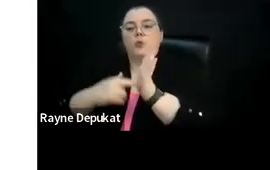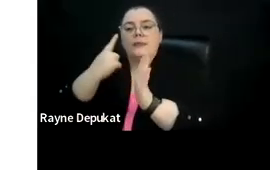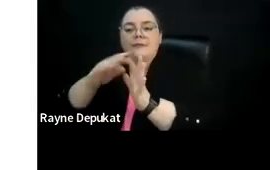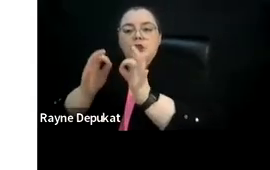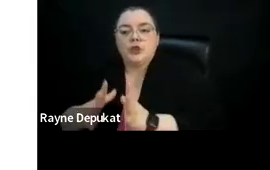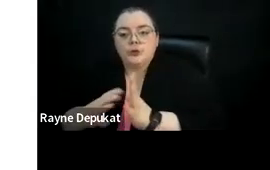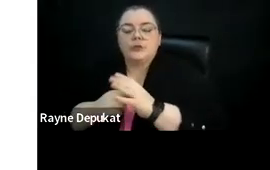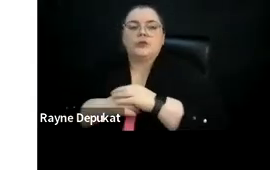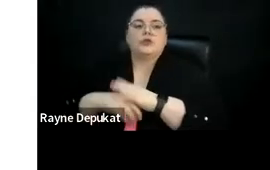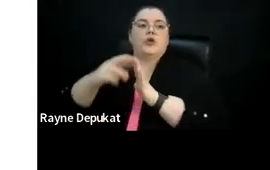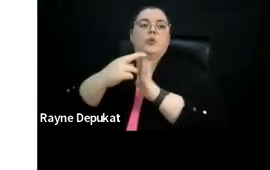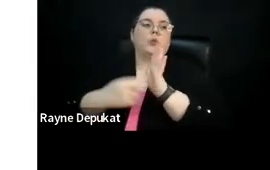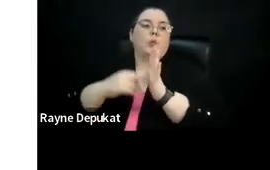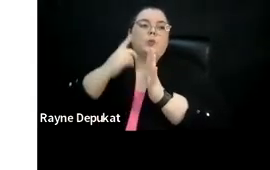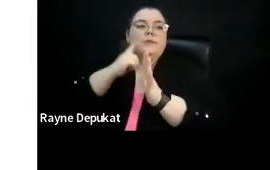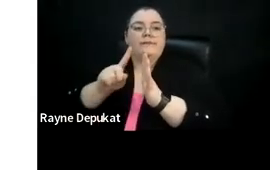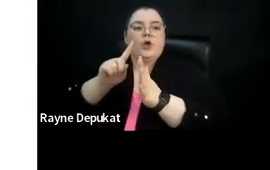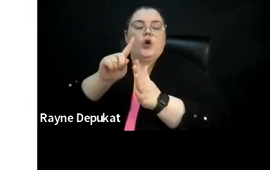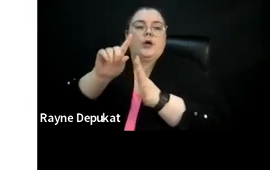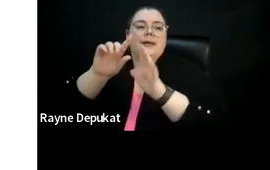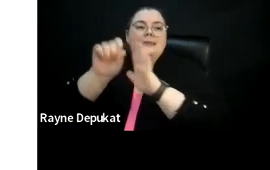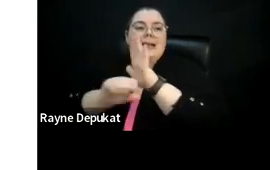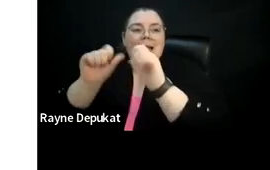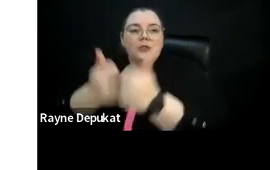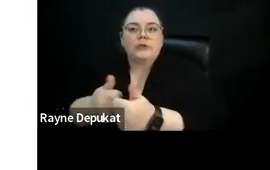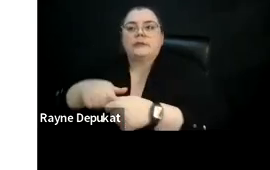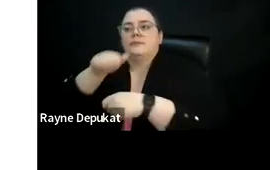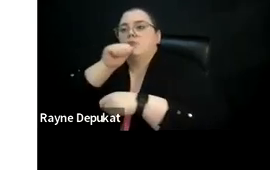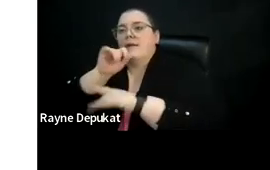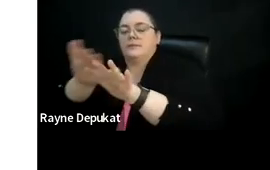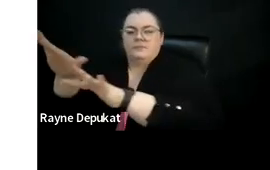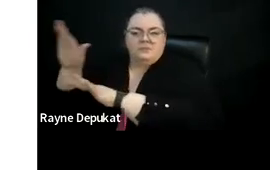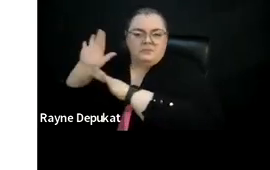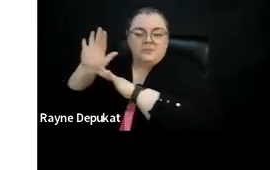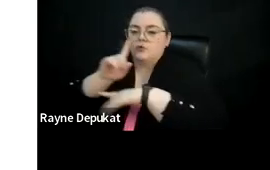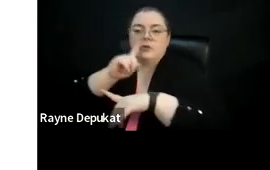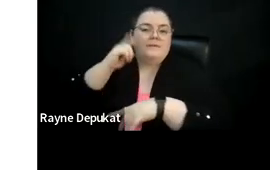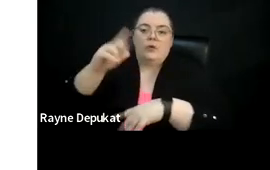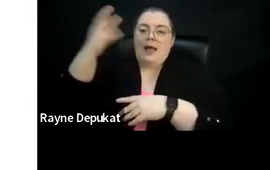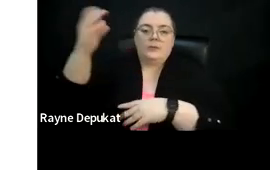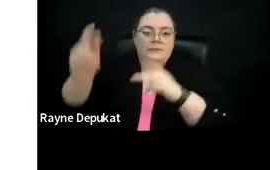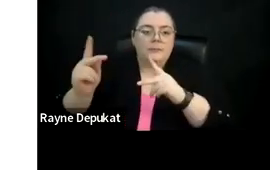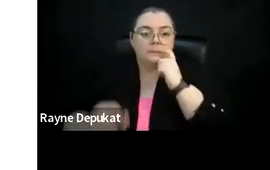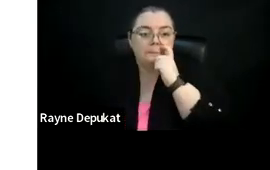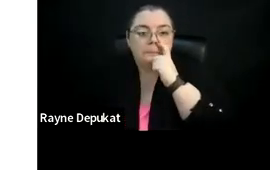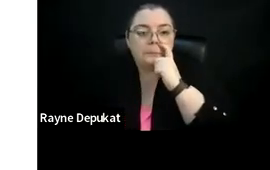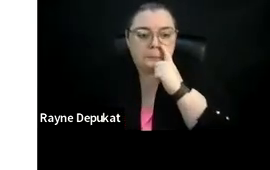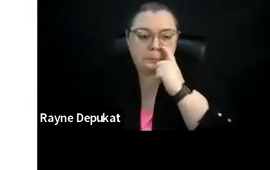requester and the rules for interpreters and the rules for requesters and state agencies, private entities. It's